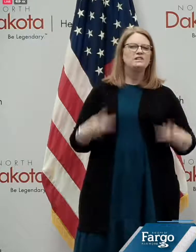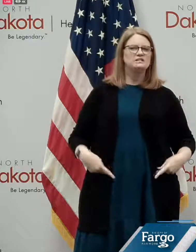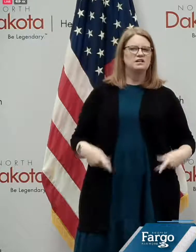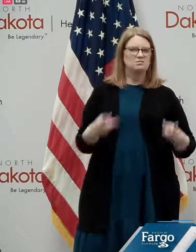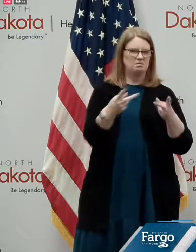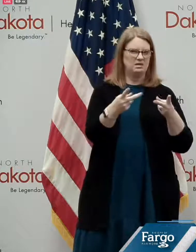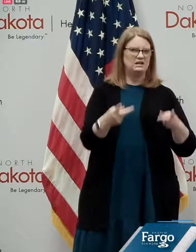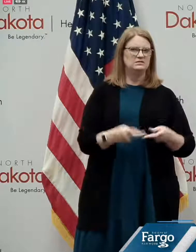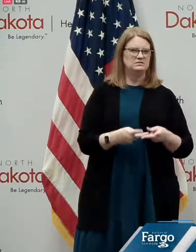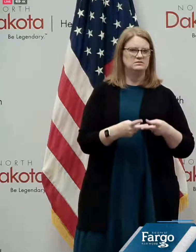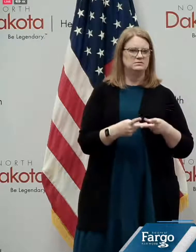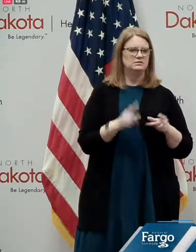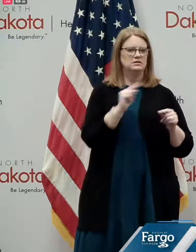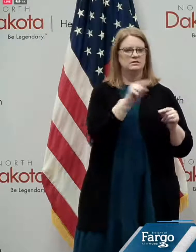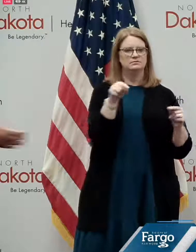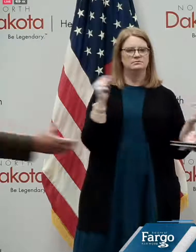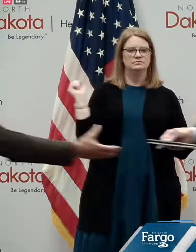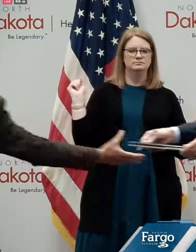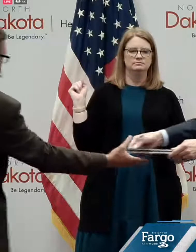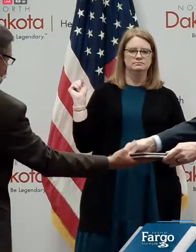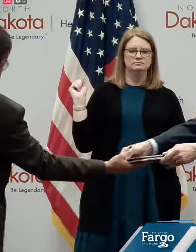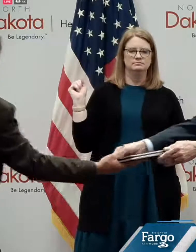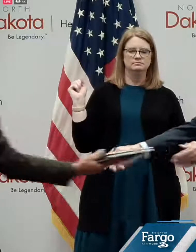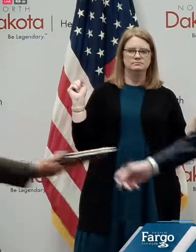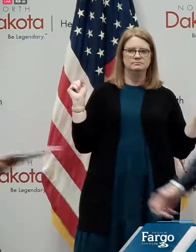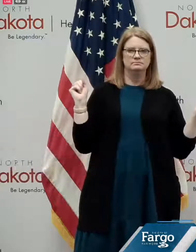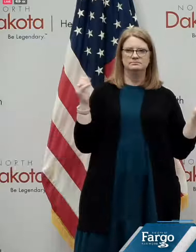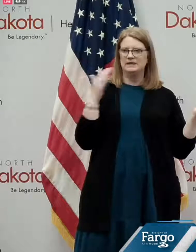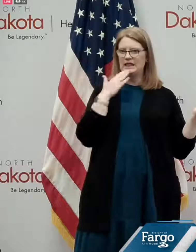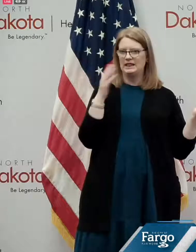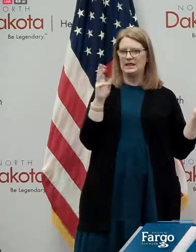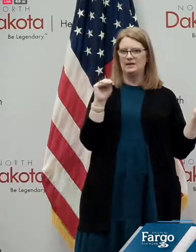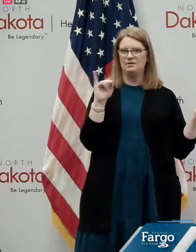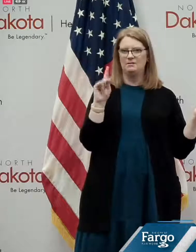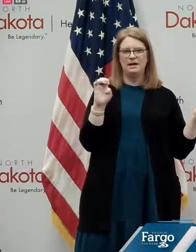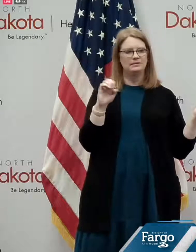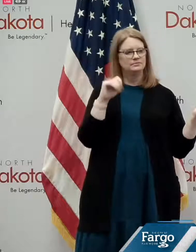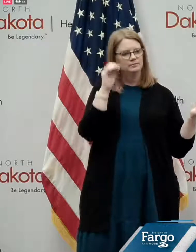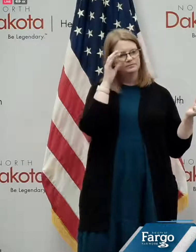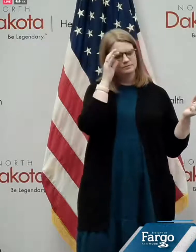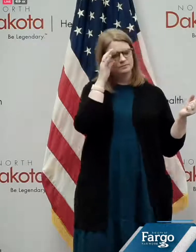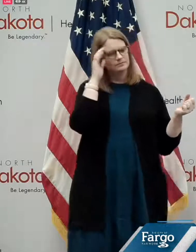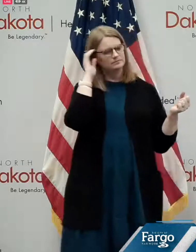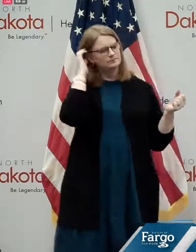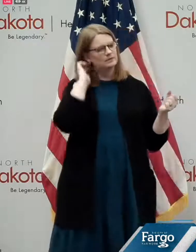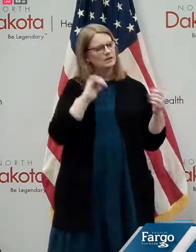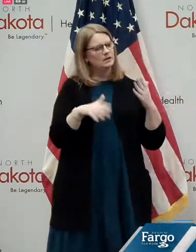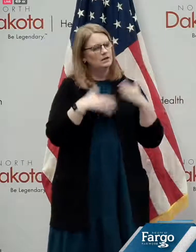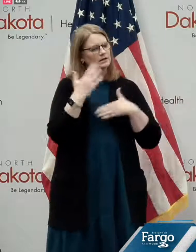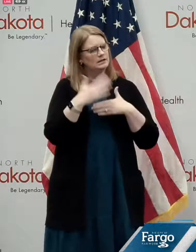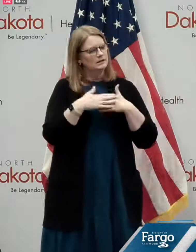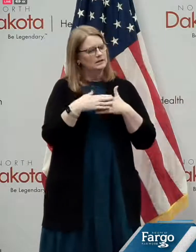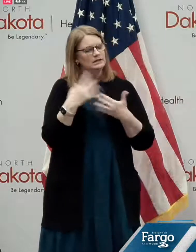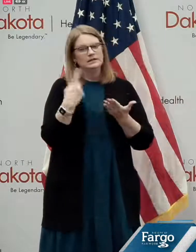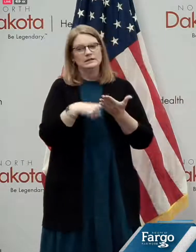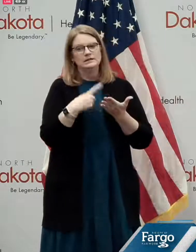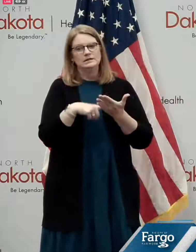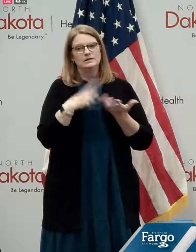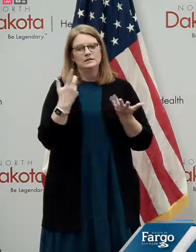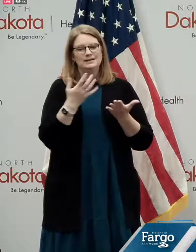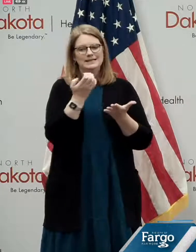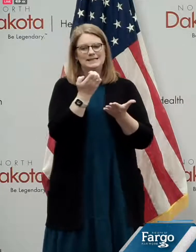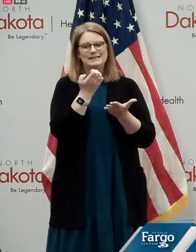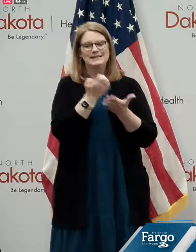and that'll set us up for fall and winter. Thank you, Mike. Next up, we want to talk about our